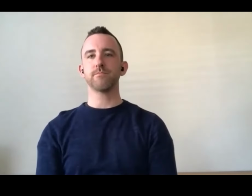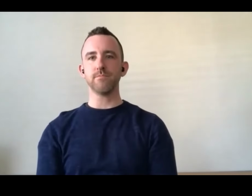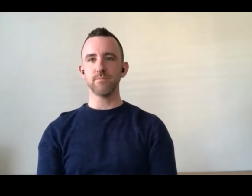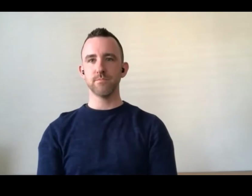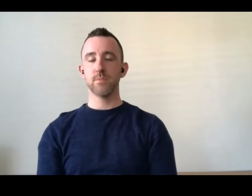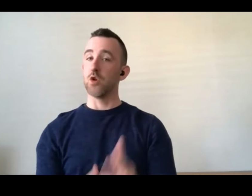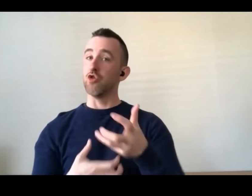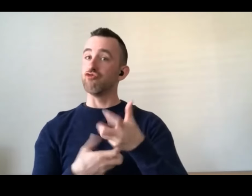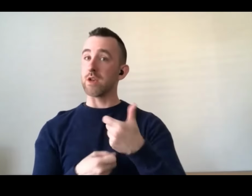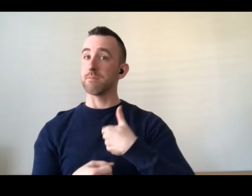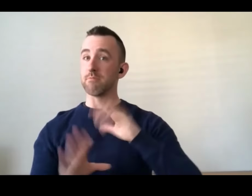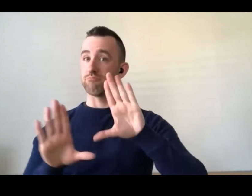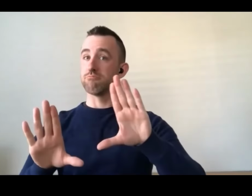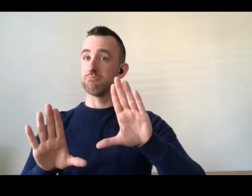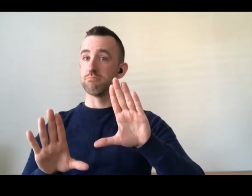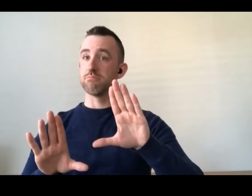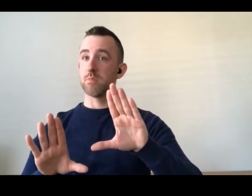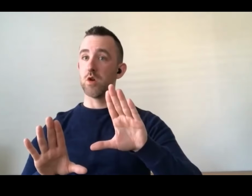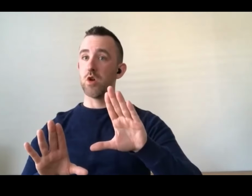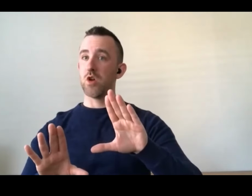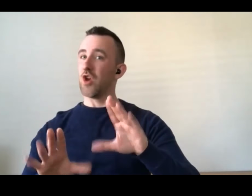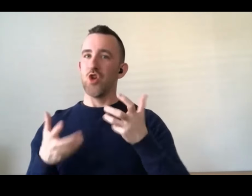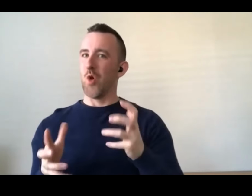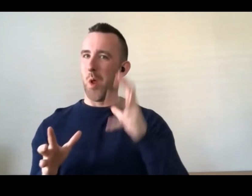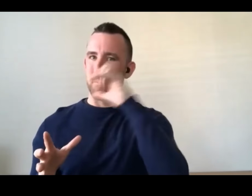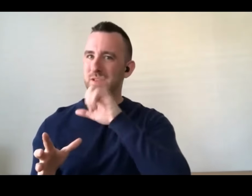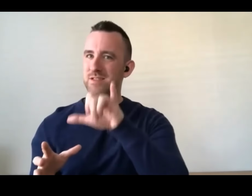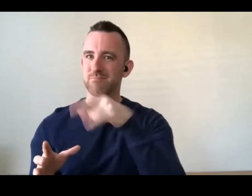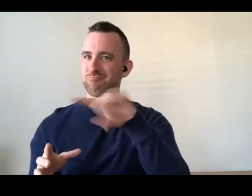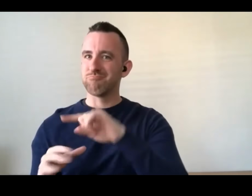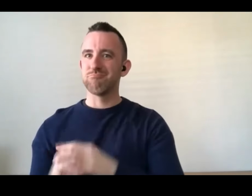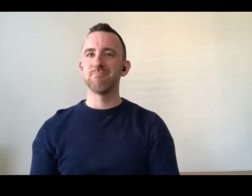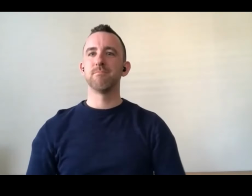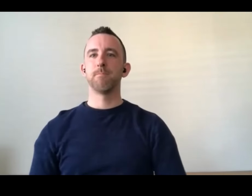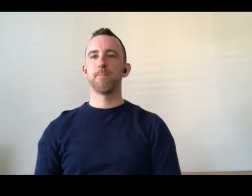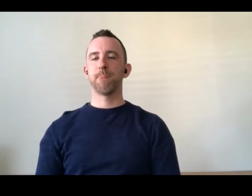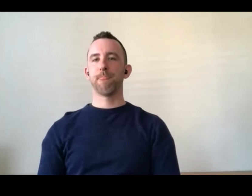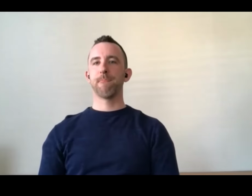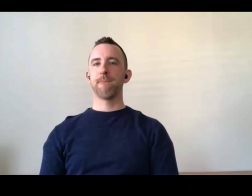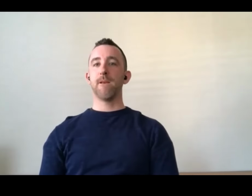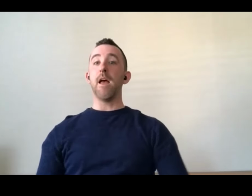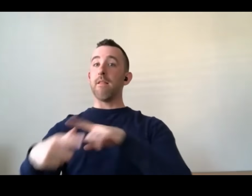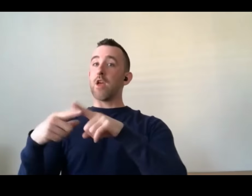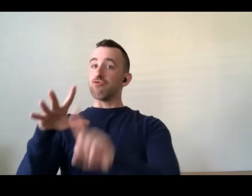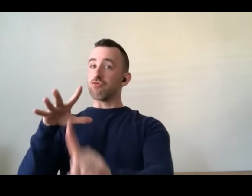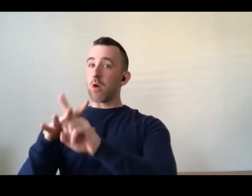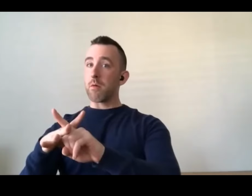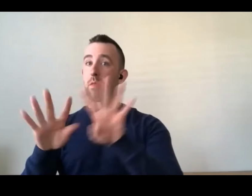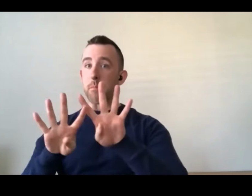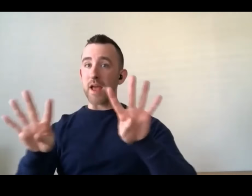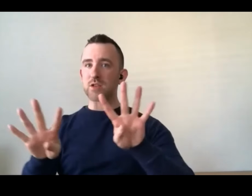trust me when I say this, you will not want to miss them. So then you attend the panels, and then you earn points